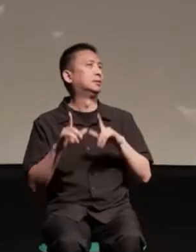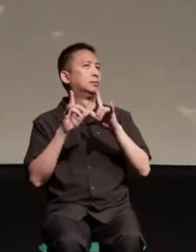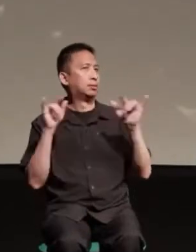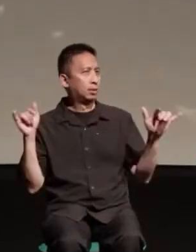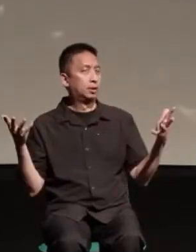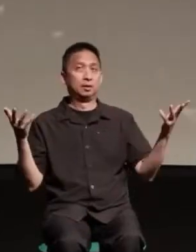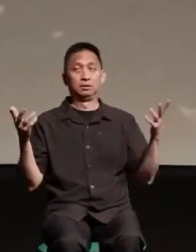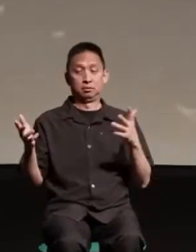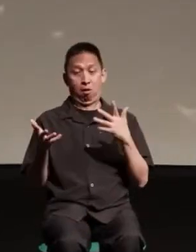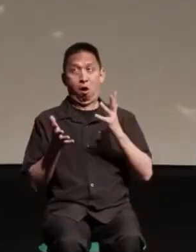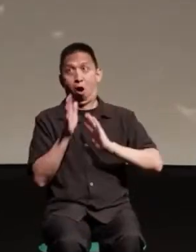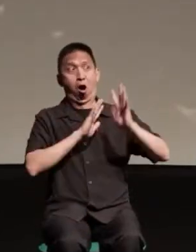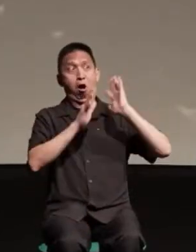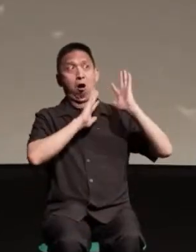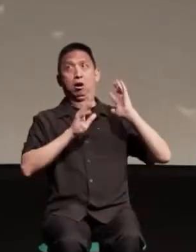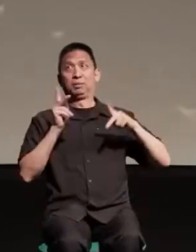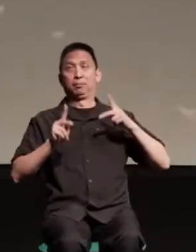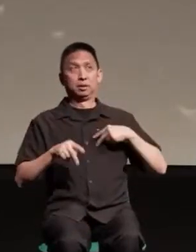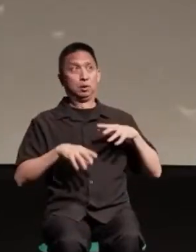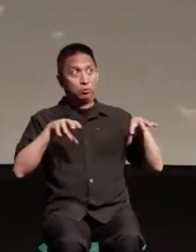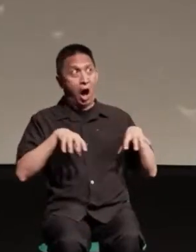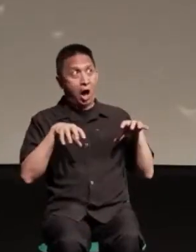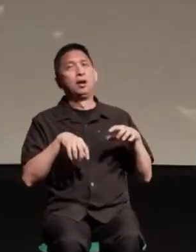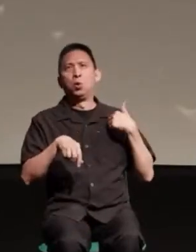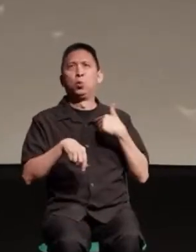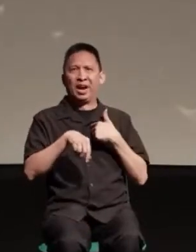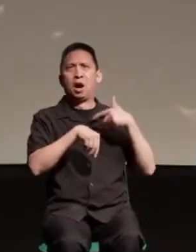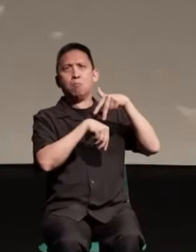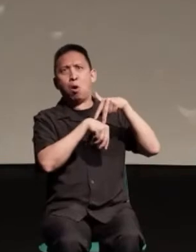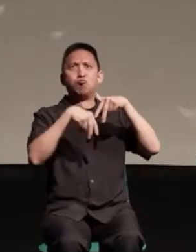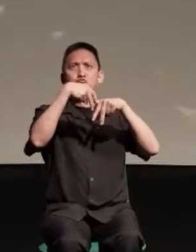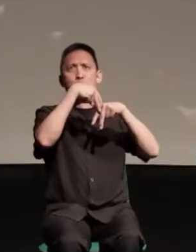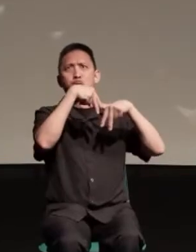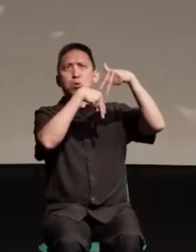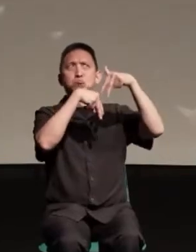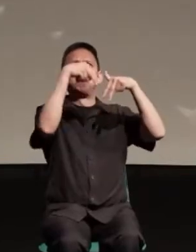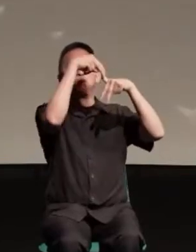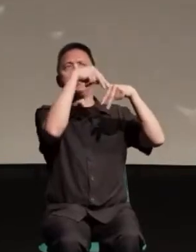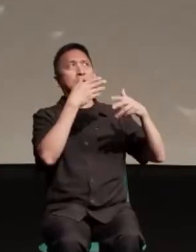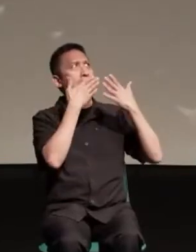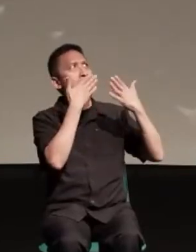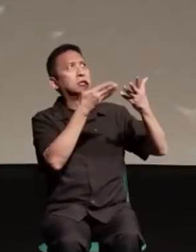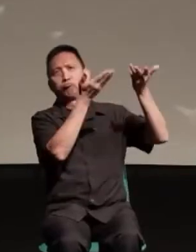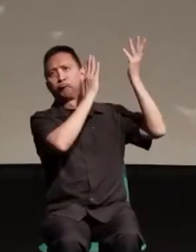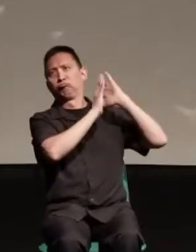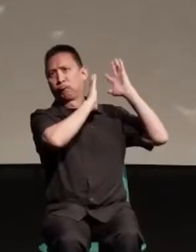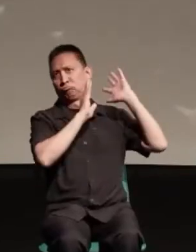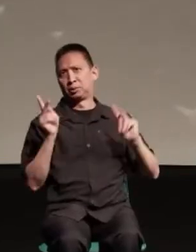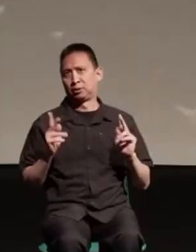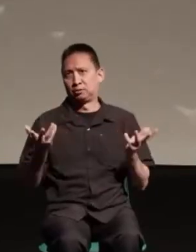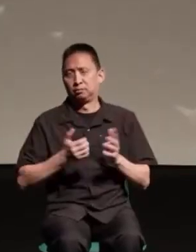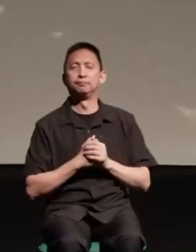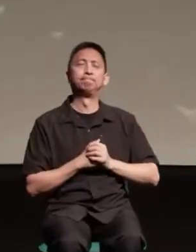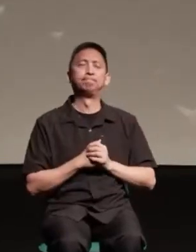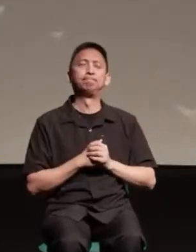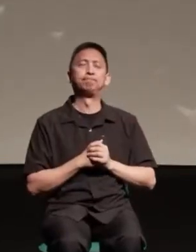on the shoulders of these giants. I want to make sure that you understand they get that credit. To Abby's question, the thing I was